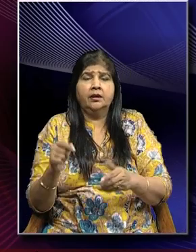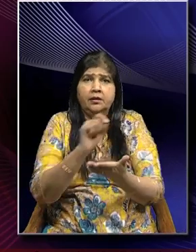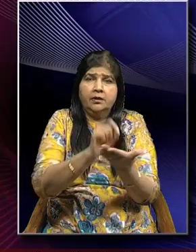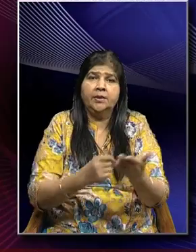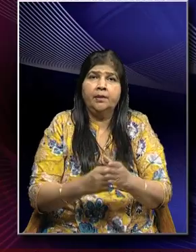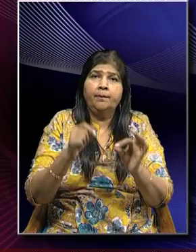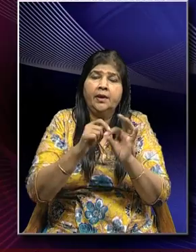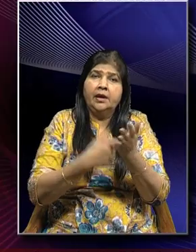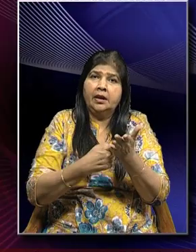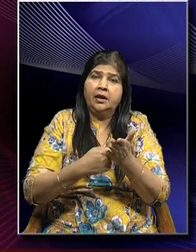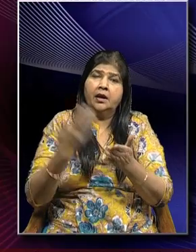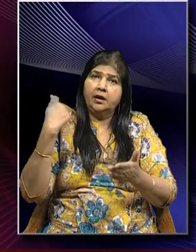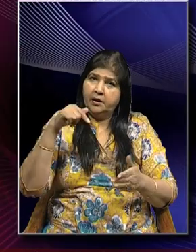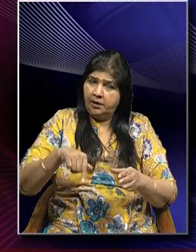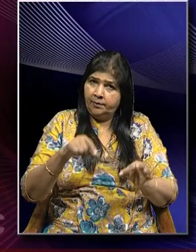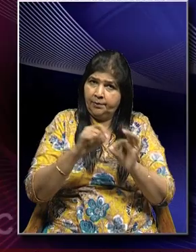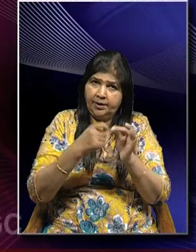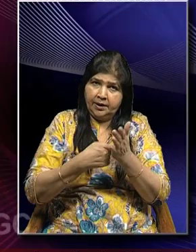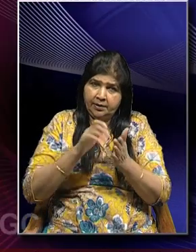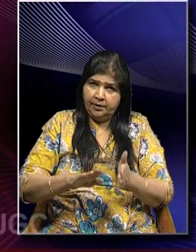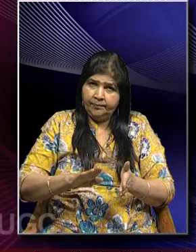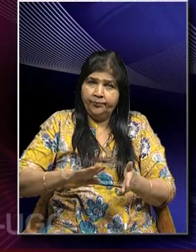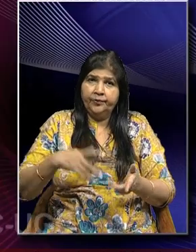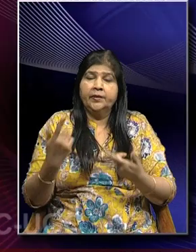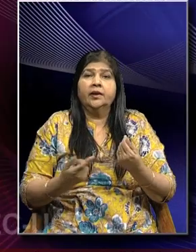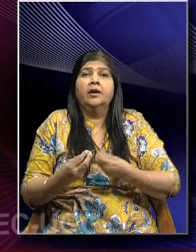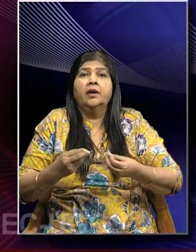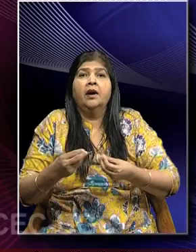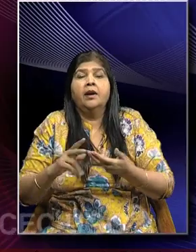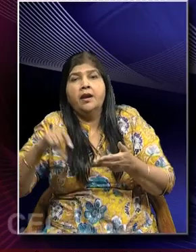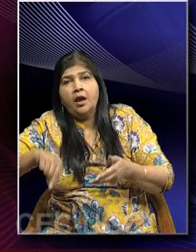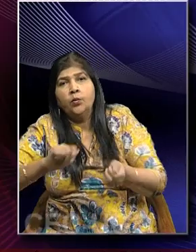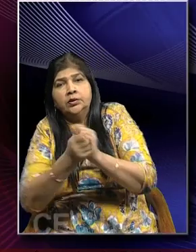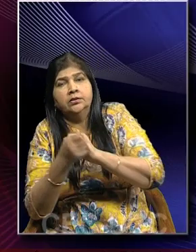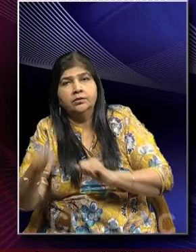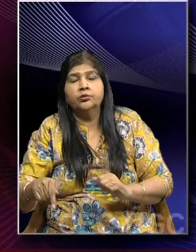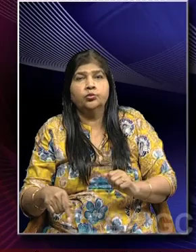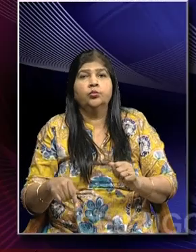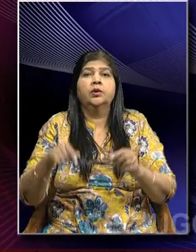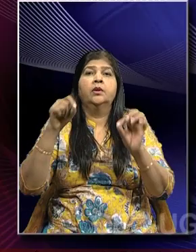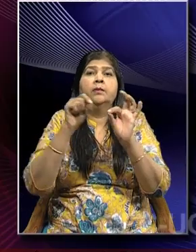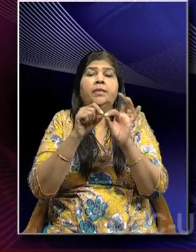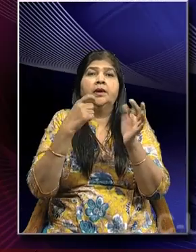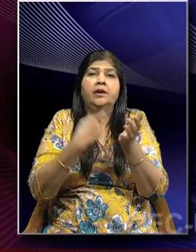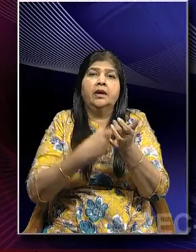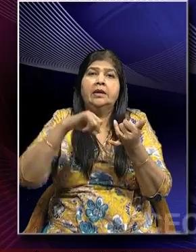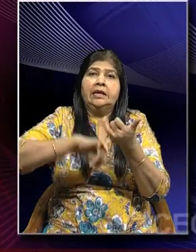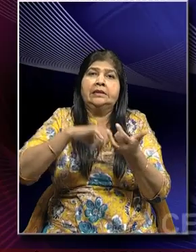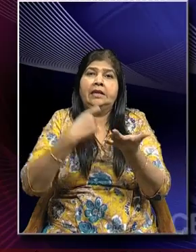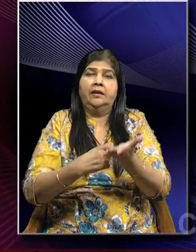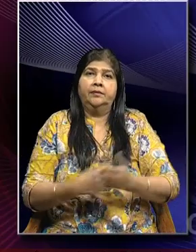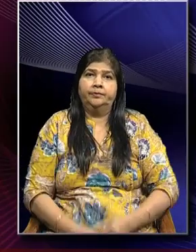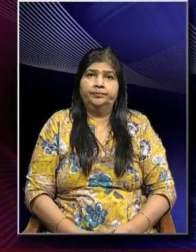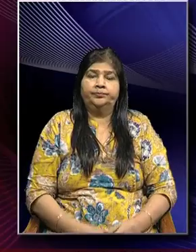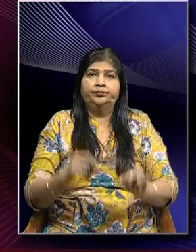BRR. So earlier we had BRR, Business Responsibility Report, now we have BRSR. Now